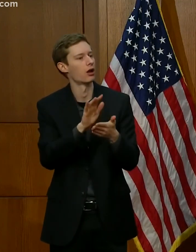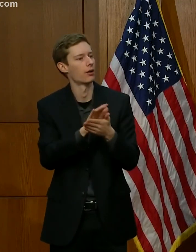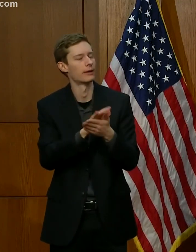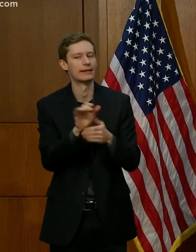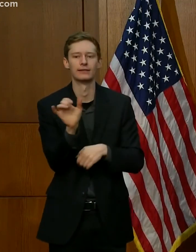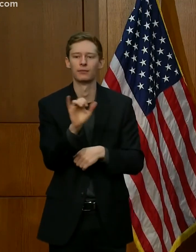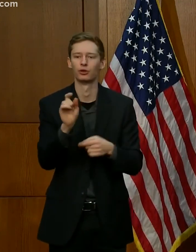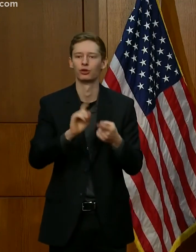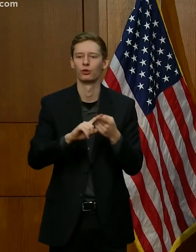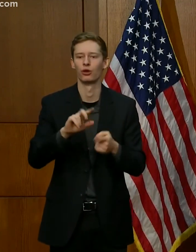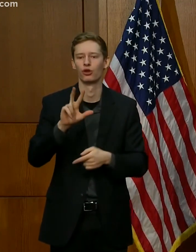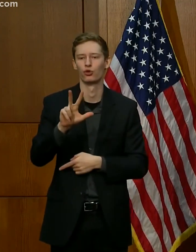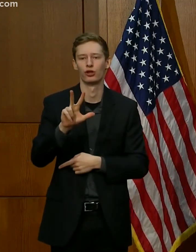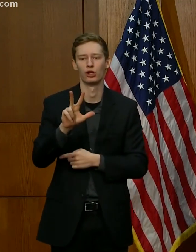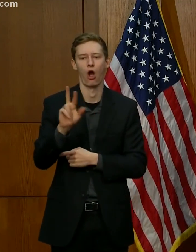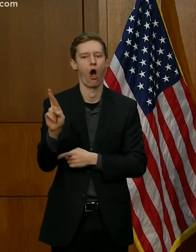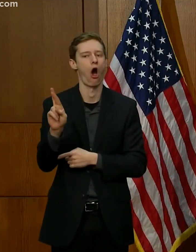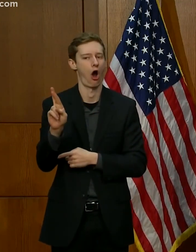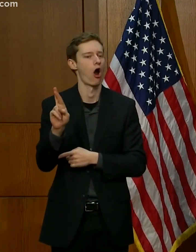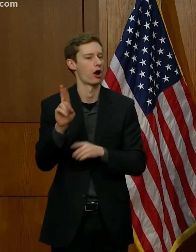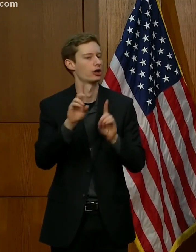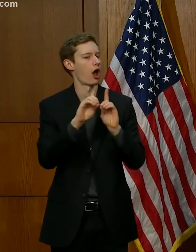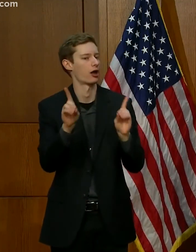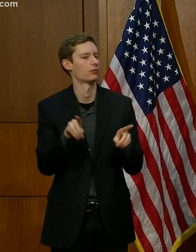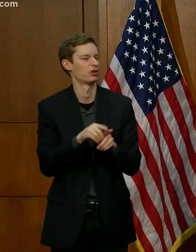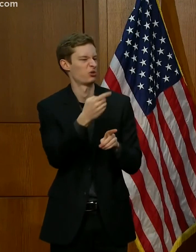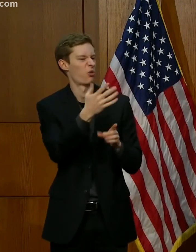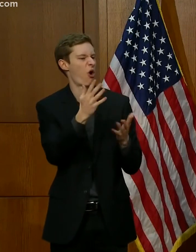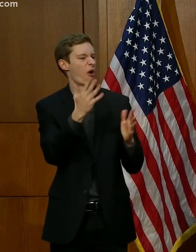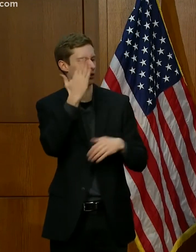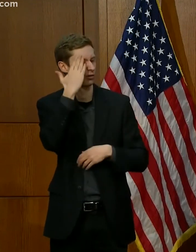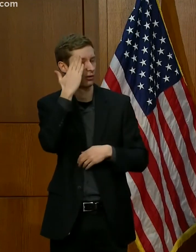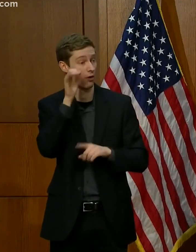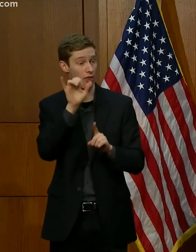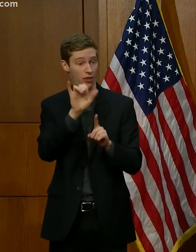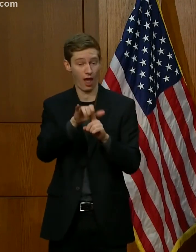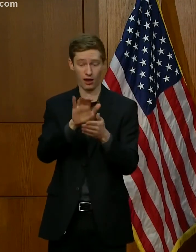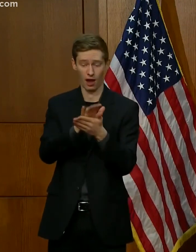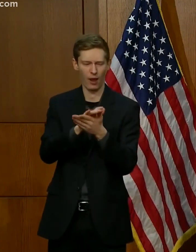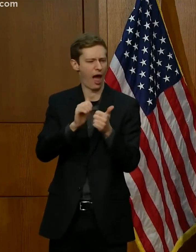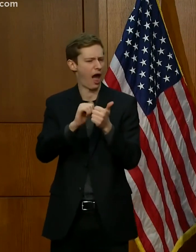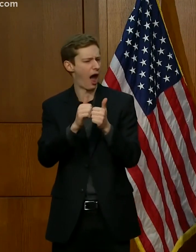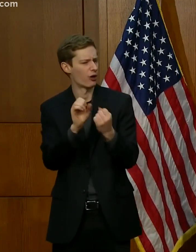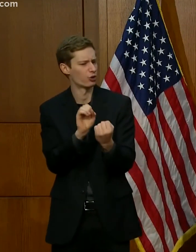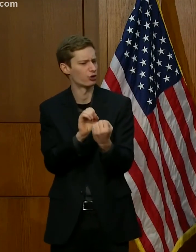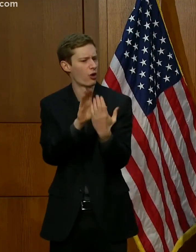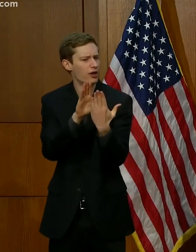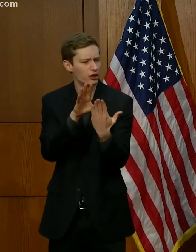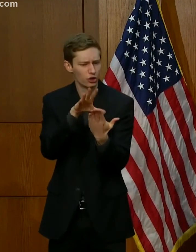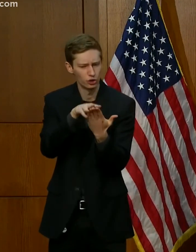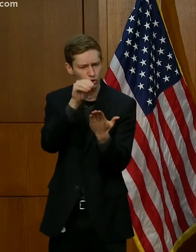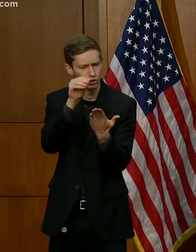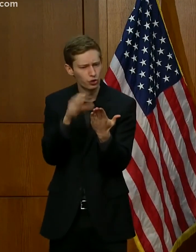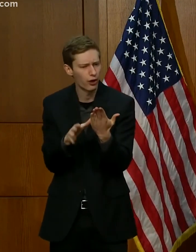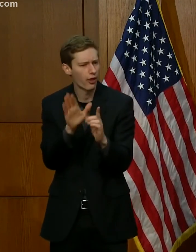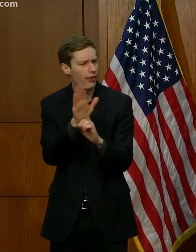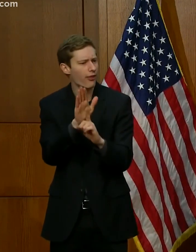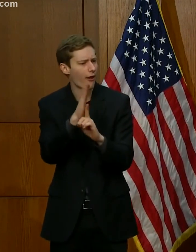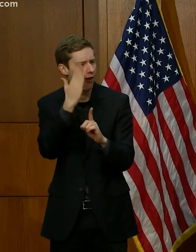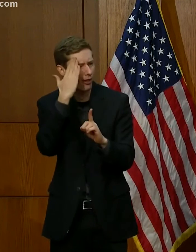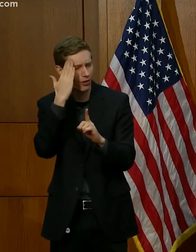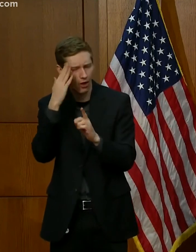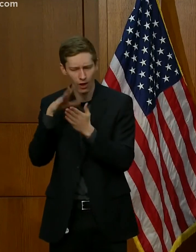very familiar with now that will address how to address student learning loss, how to think about flexible calendars, how to think about next